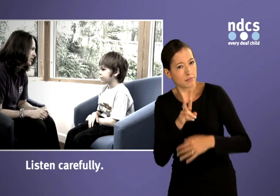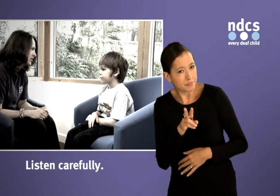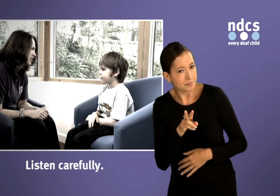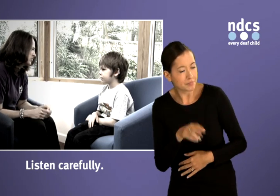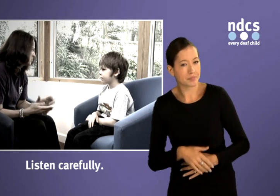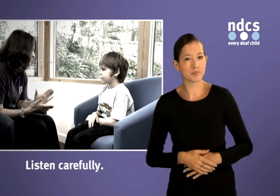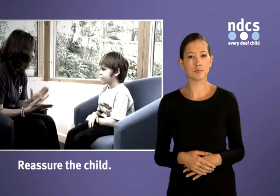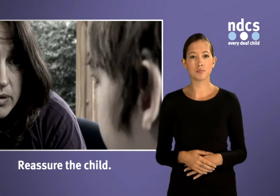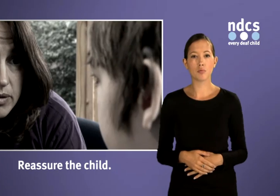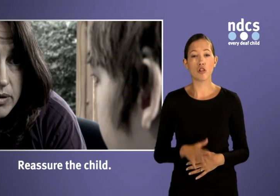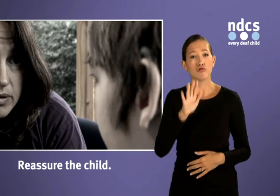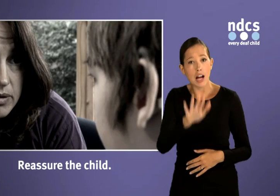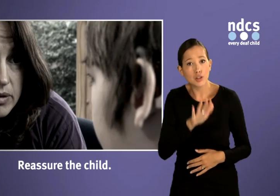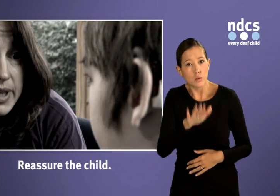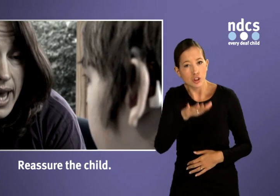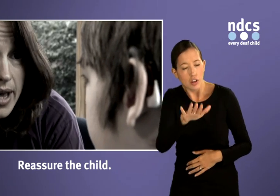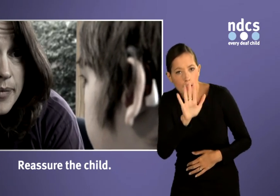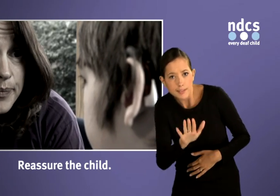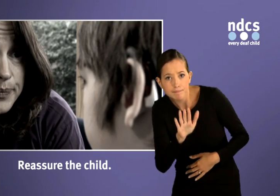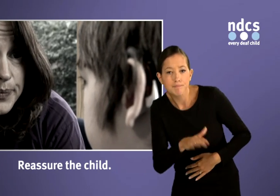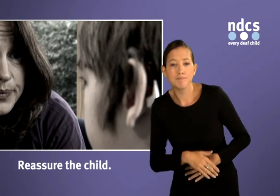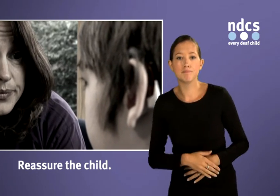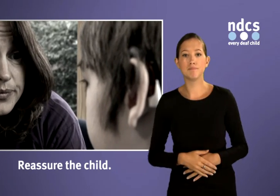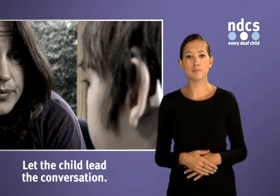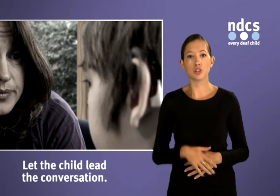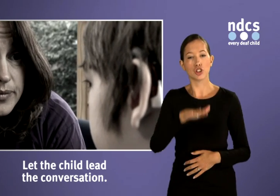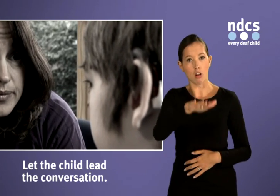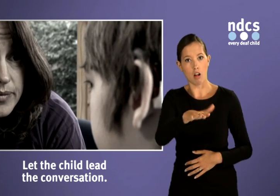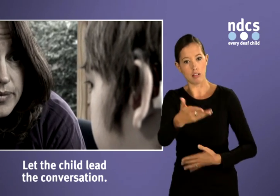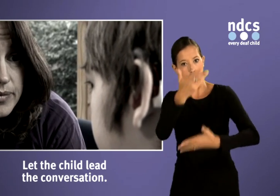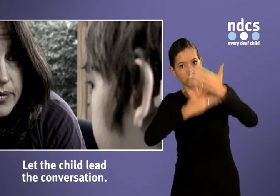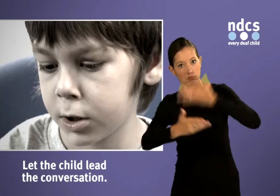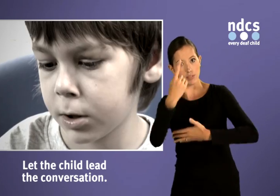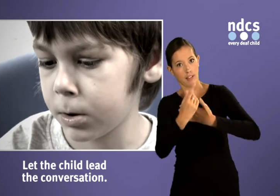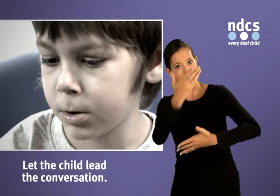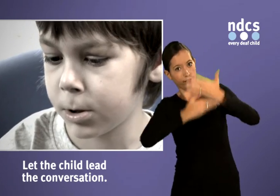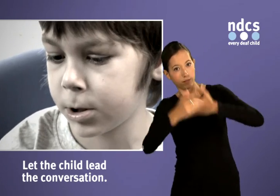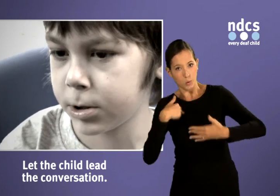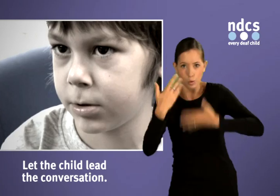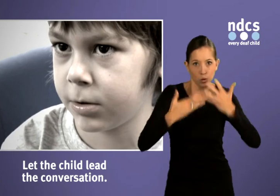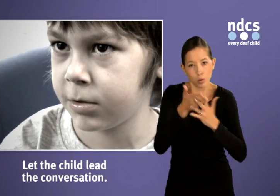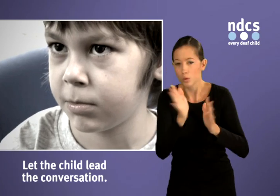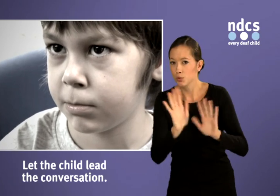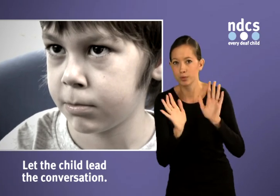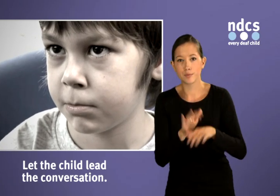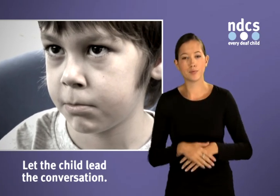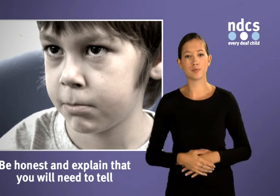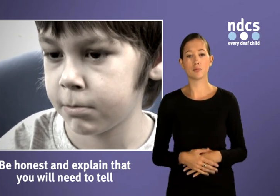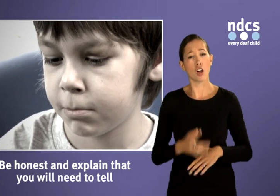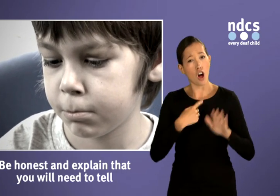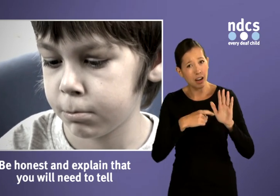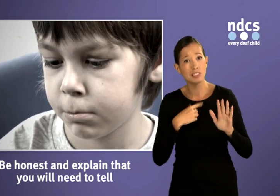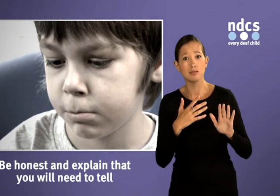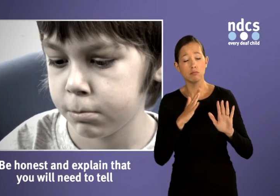carefully, reassure the child, let the child lead the conversation.